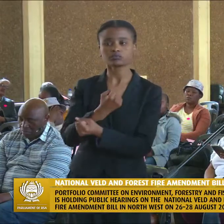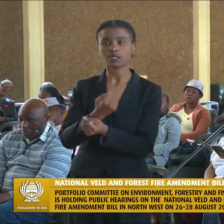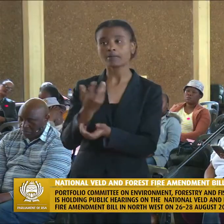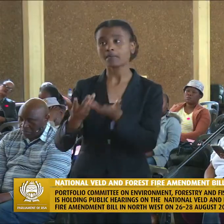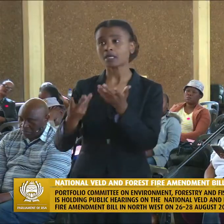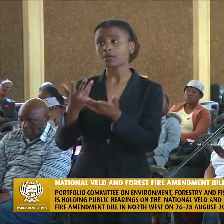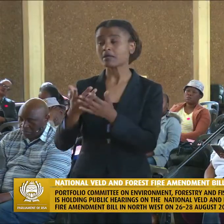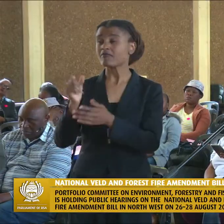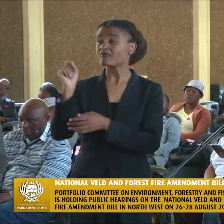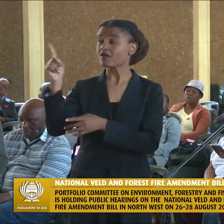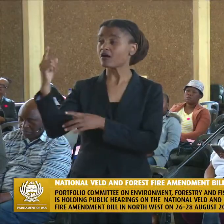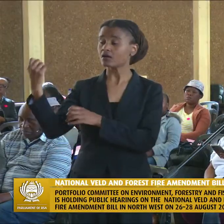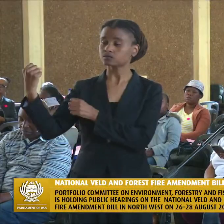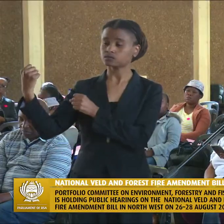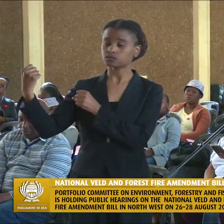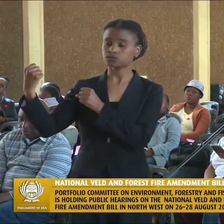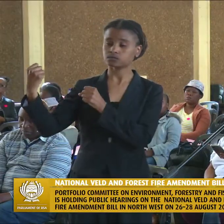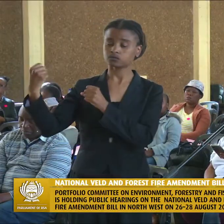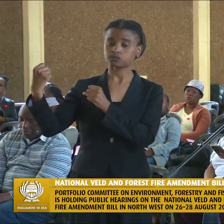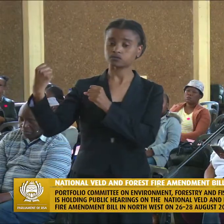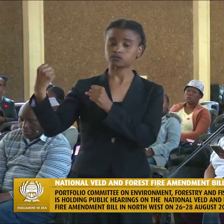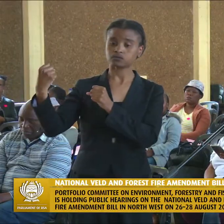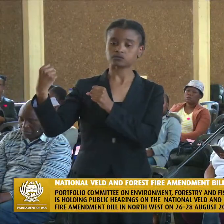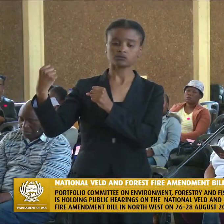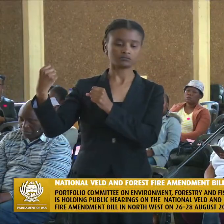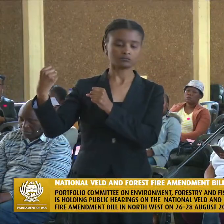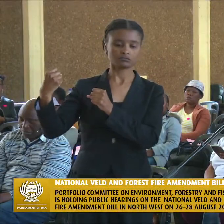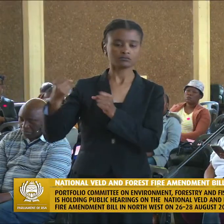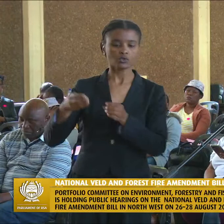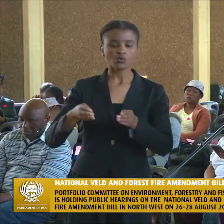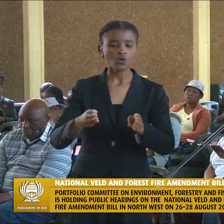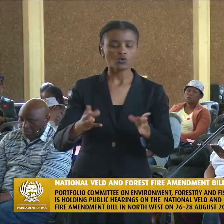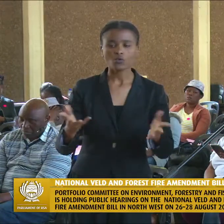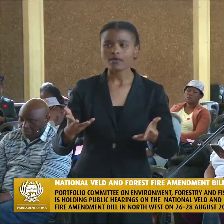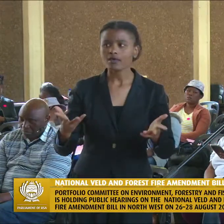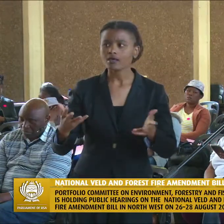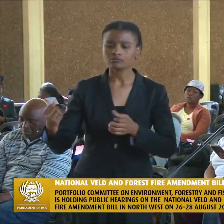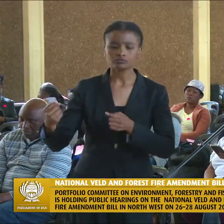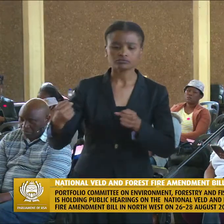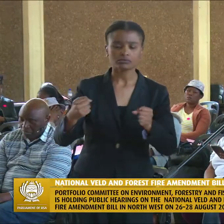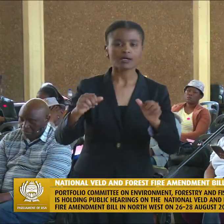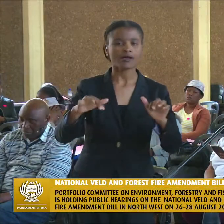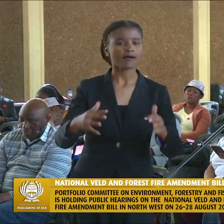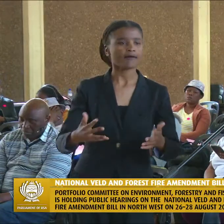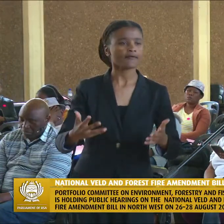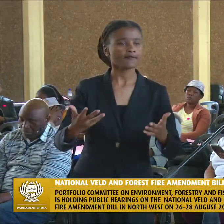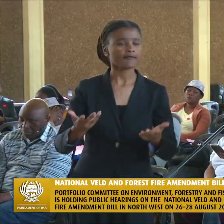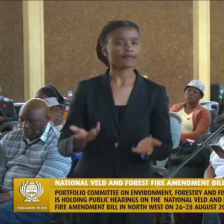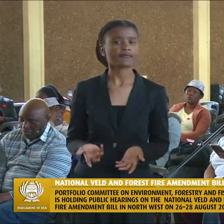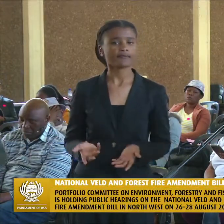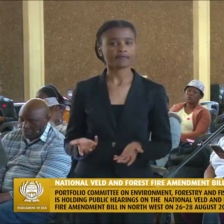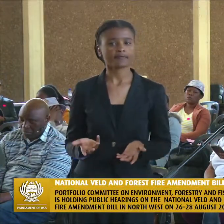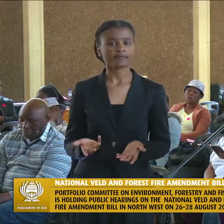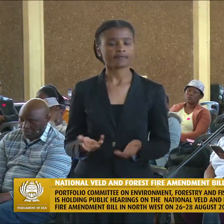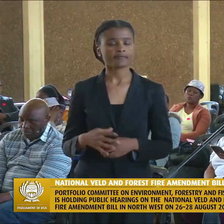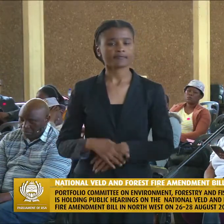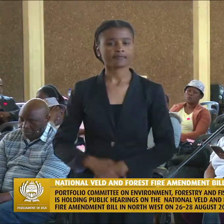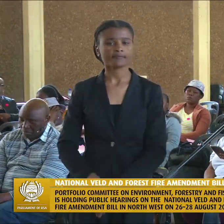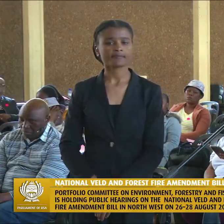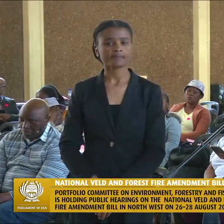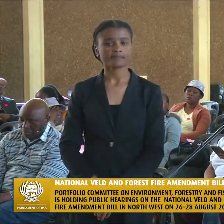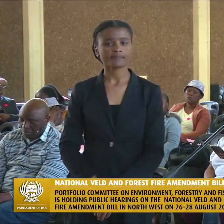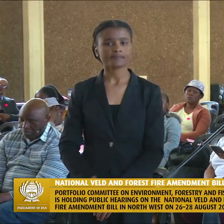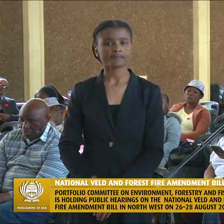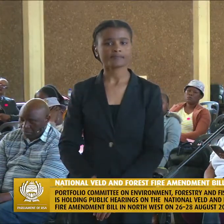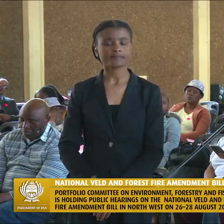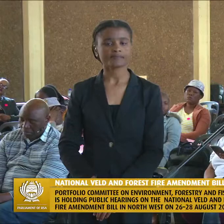this fire fighter strikes when they come where which route they are going to use as we don't have roads